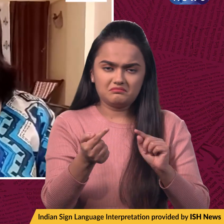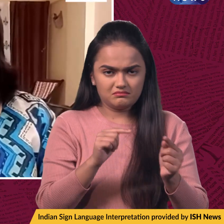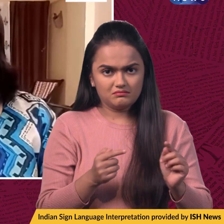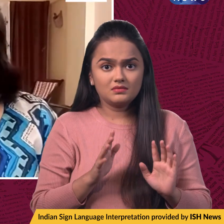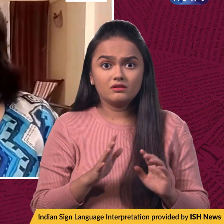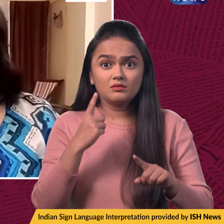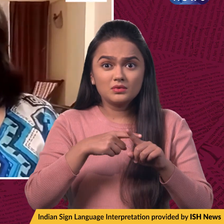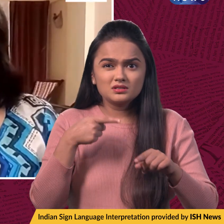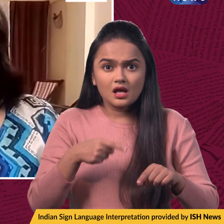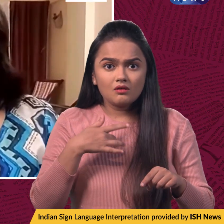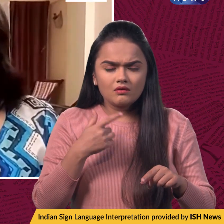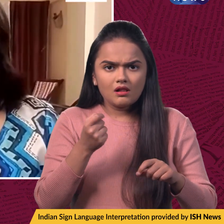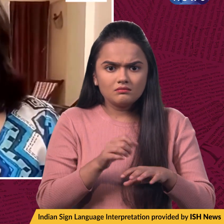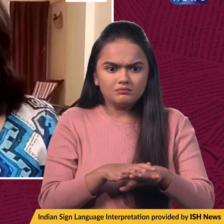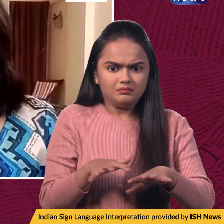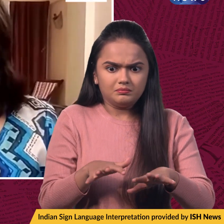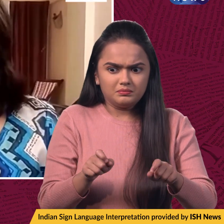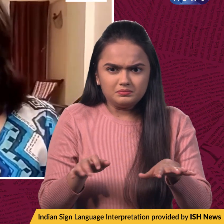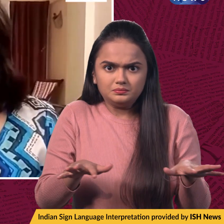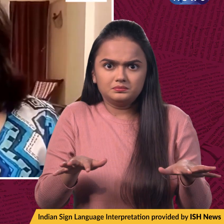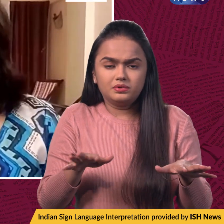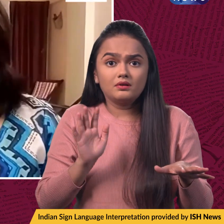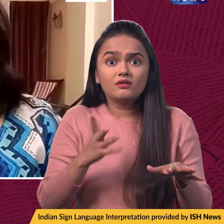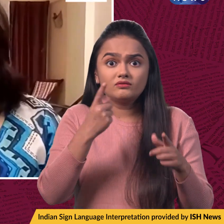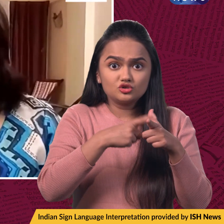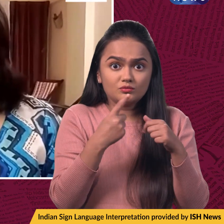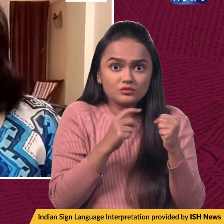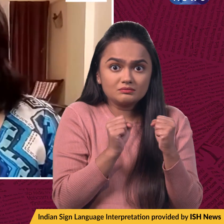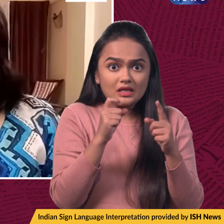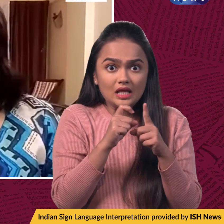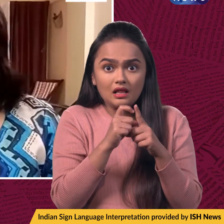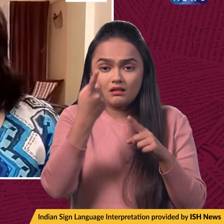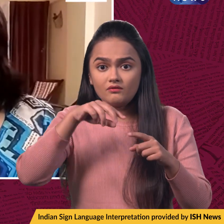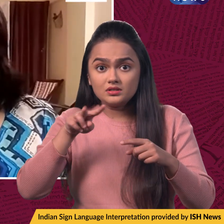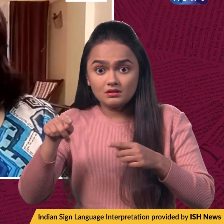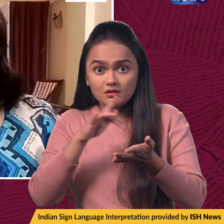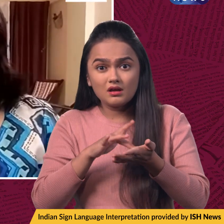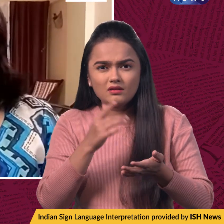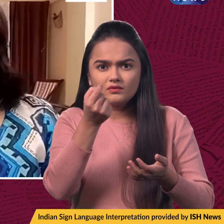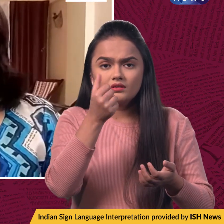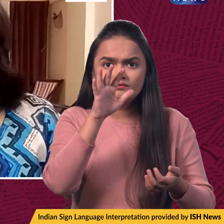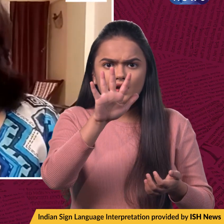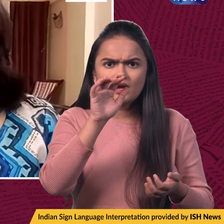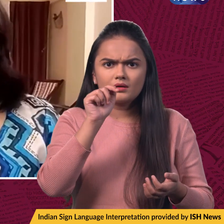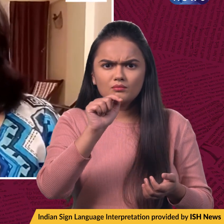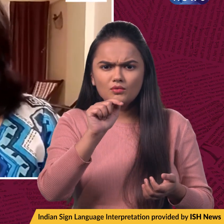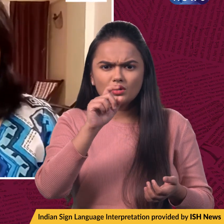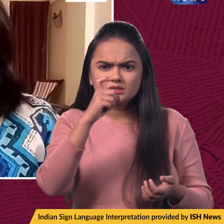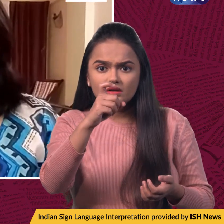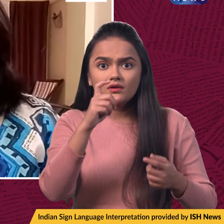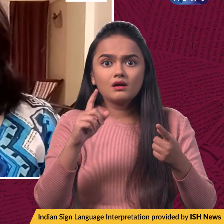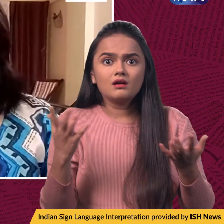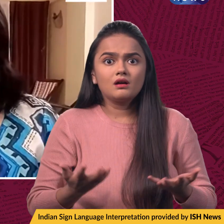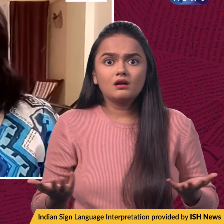there were tremors felt in Jammu and Kashmir, Delhi, and nearby cities this morning after a magnitude